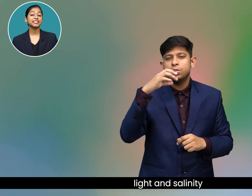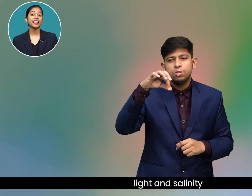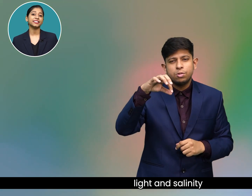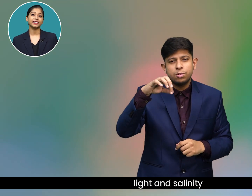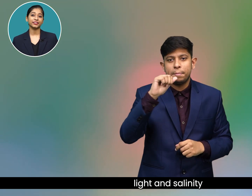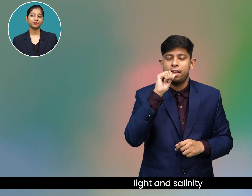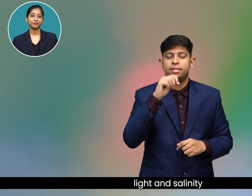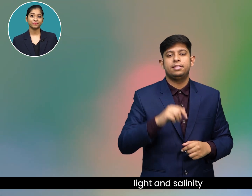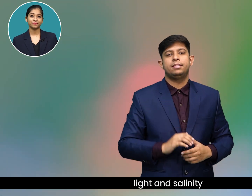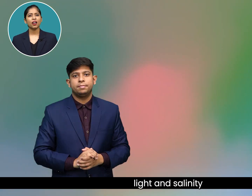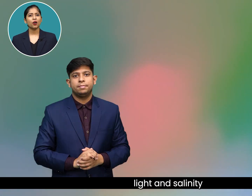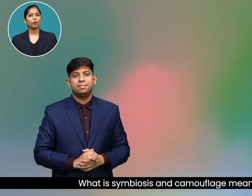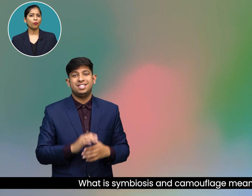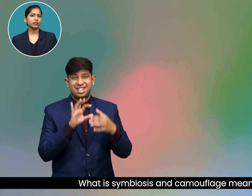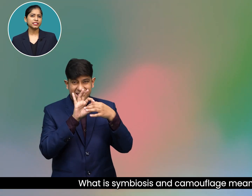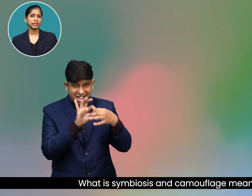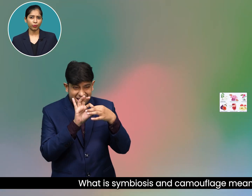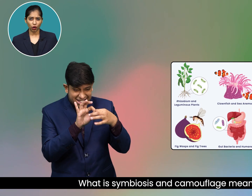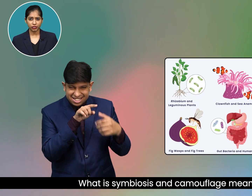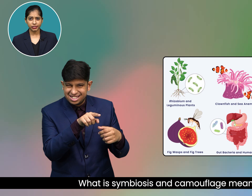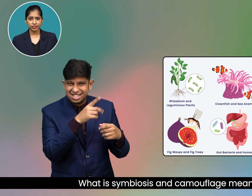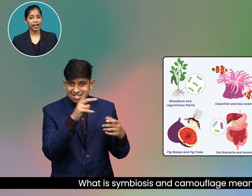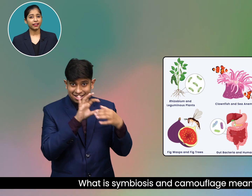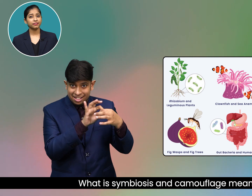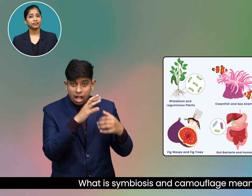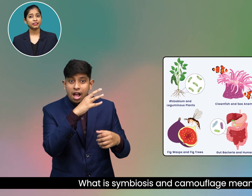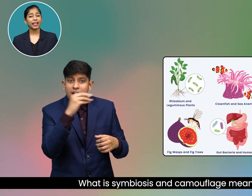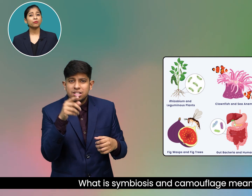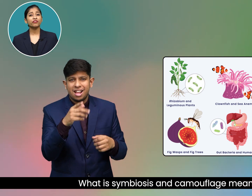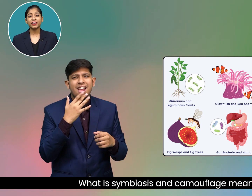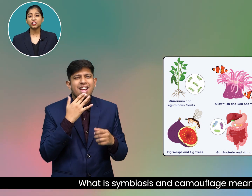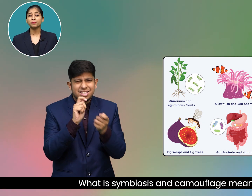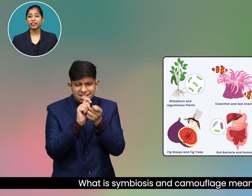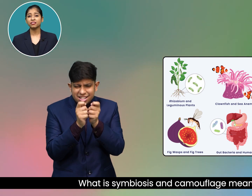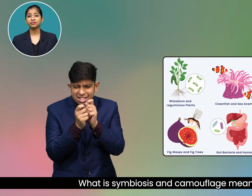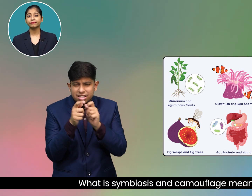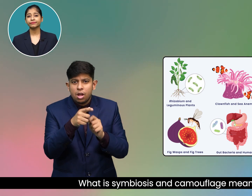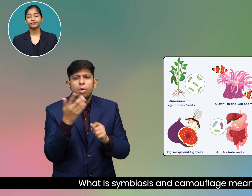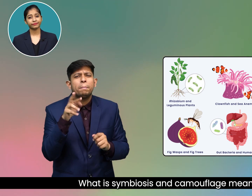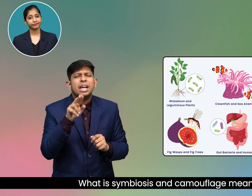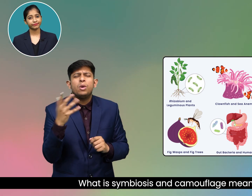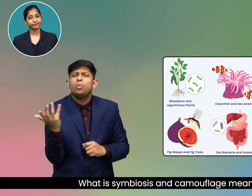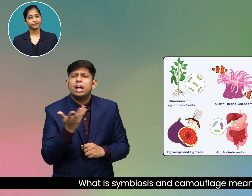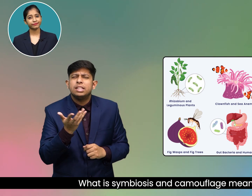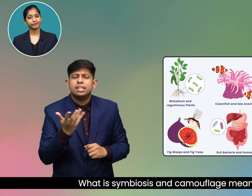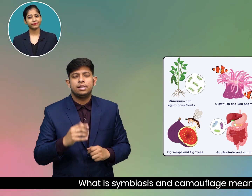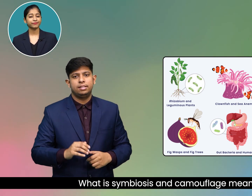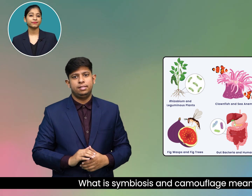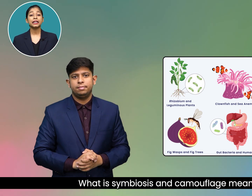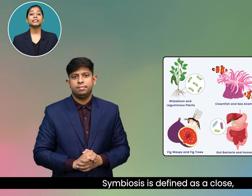and salinity. What is symbiosis and camouflage mean?